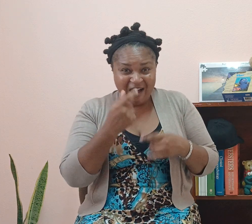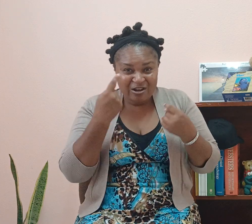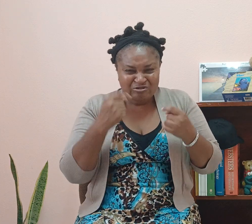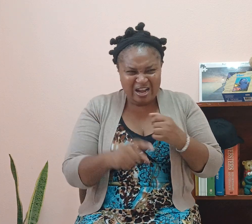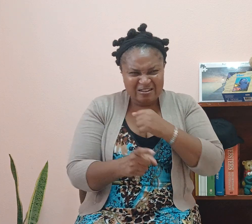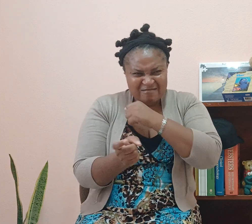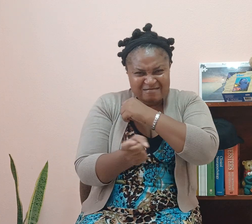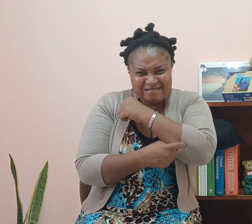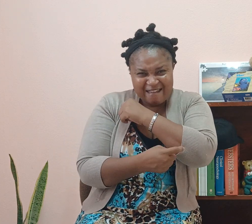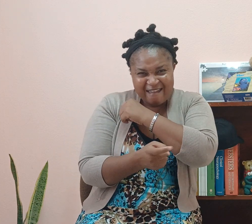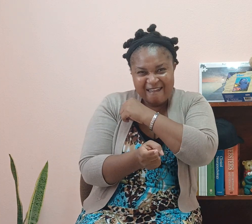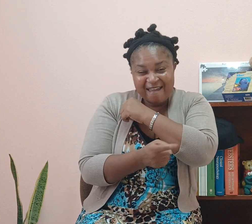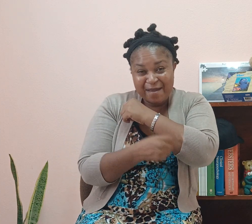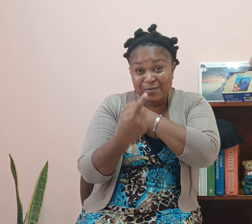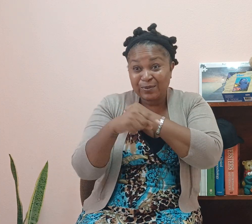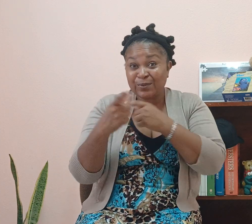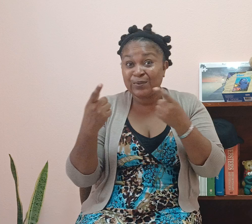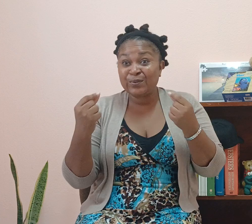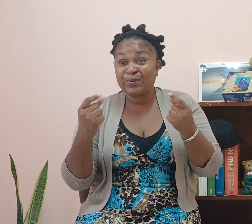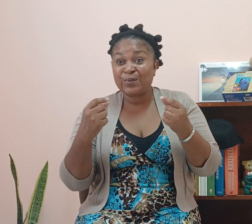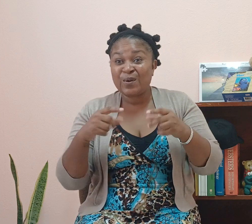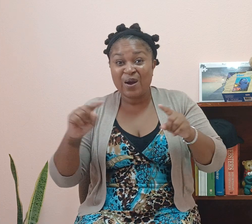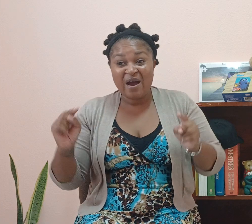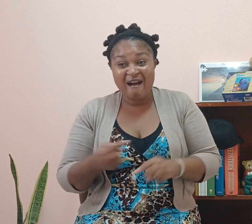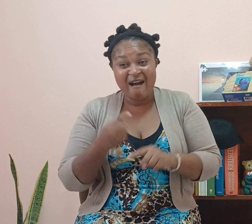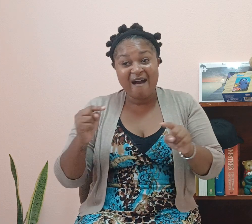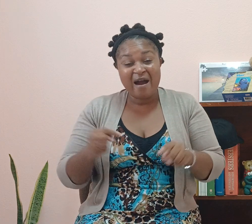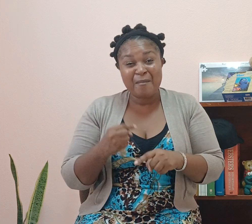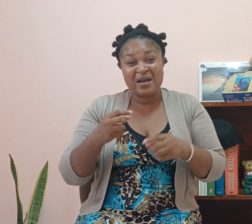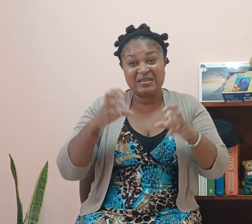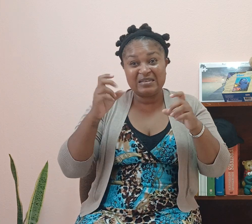you to all harm and ill.